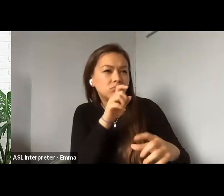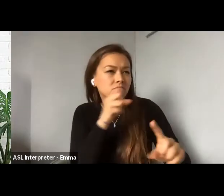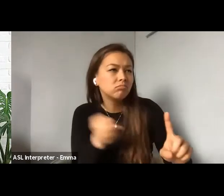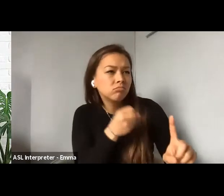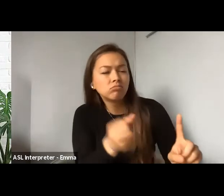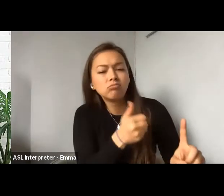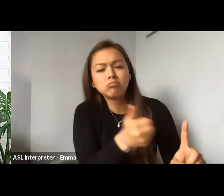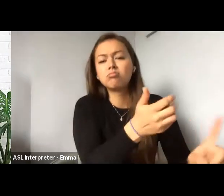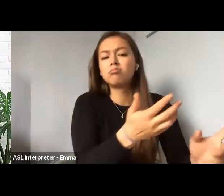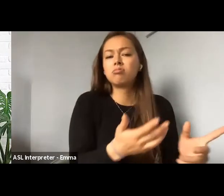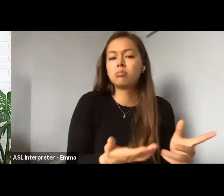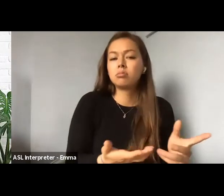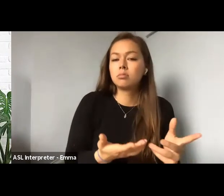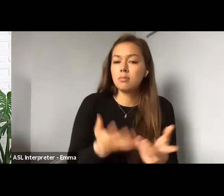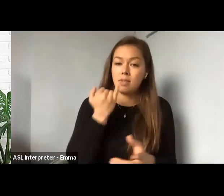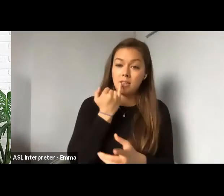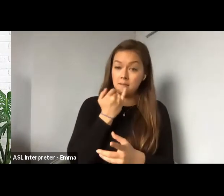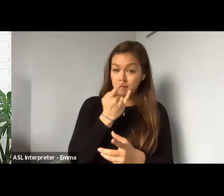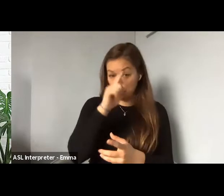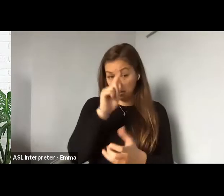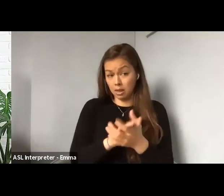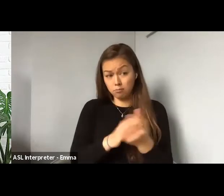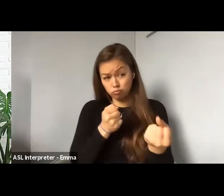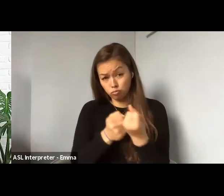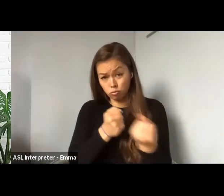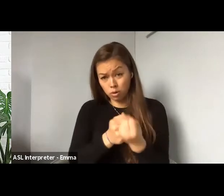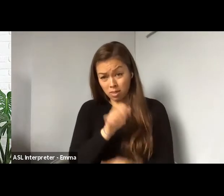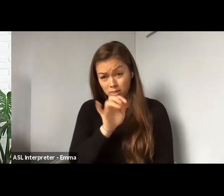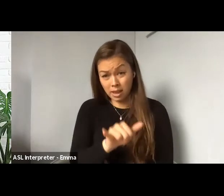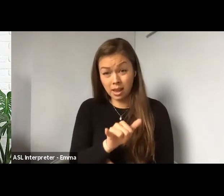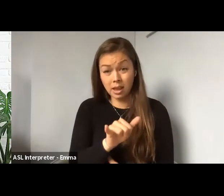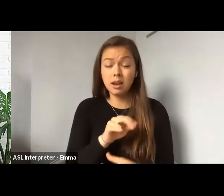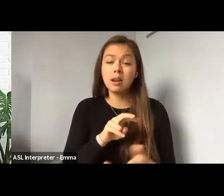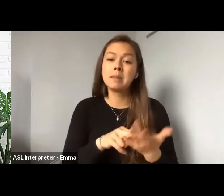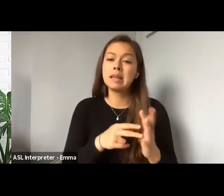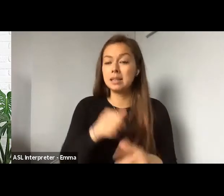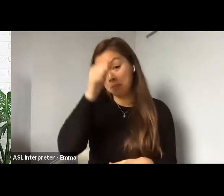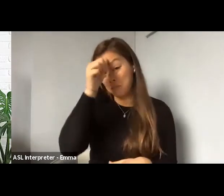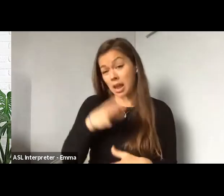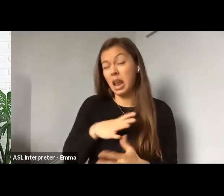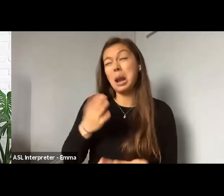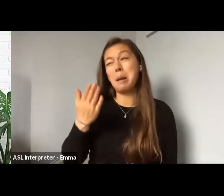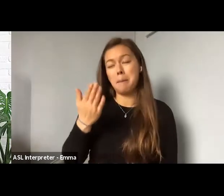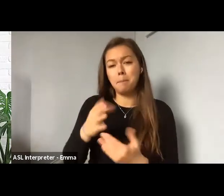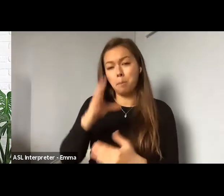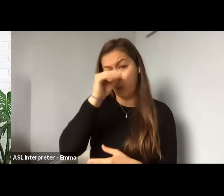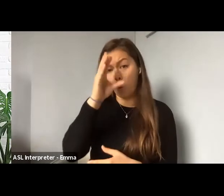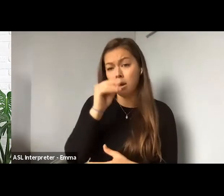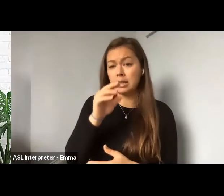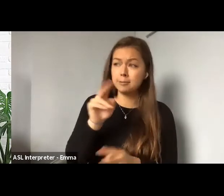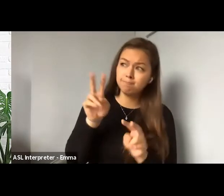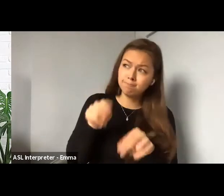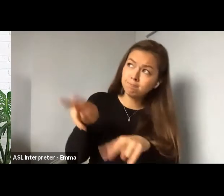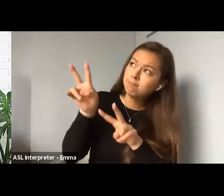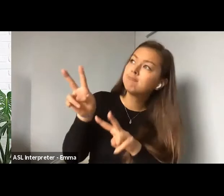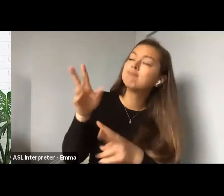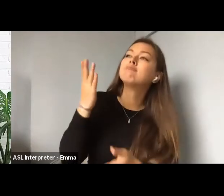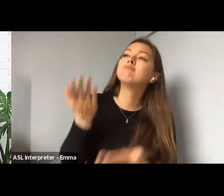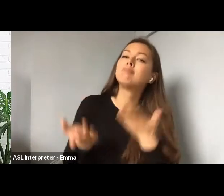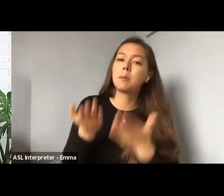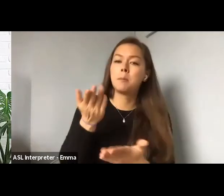So boys who endorse traditional gender roles may encode and retrieve gender-typed social scripts